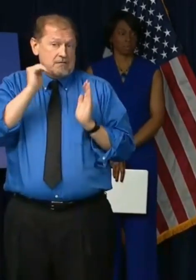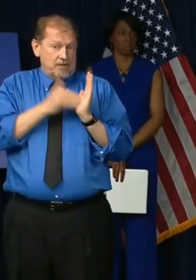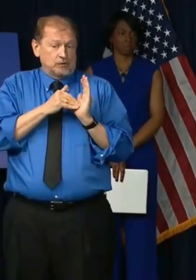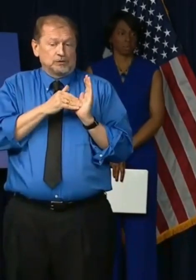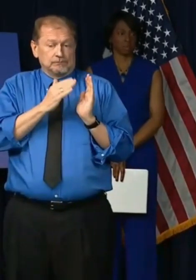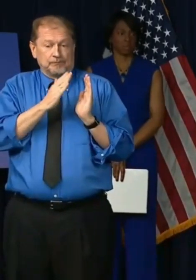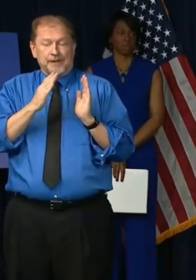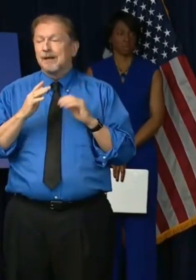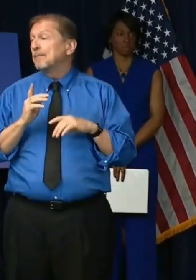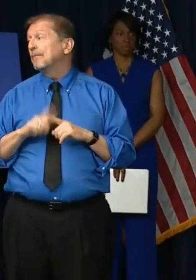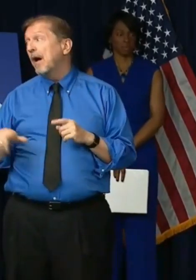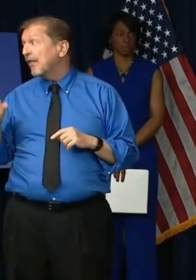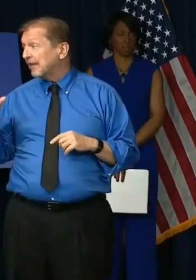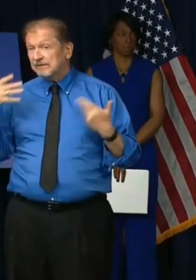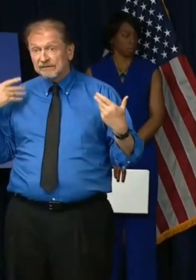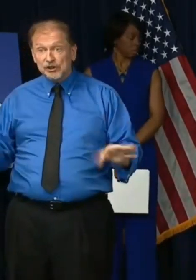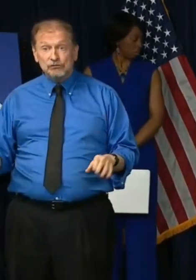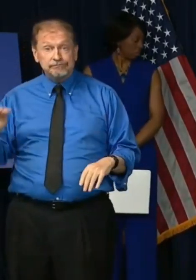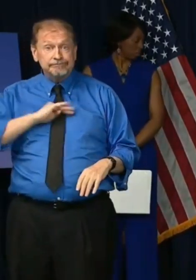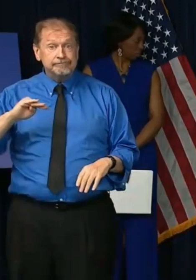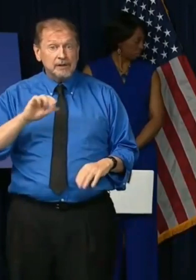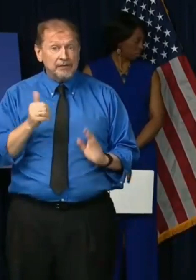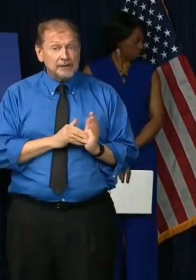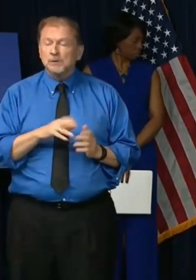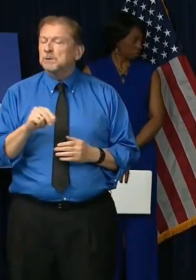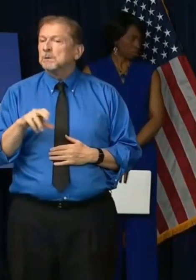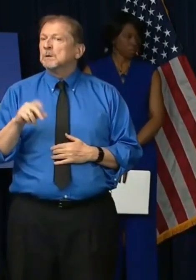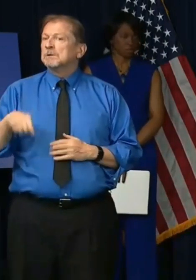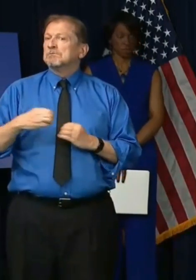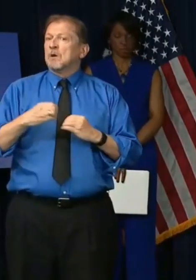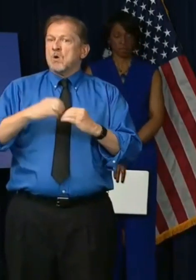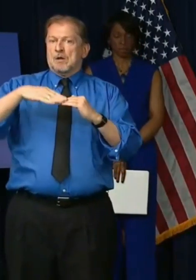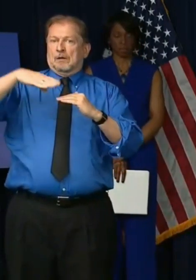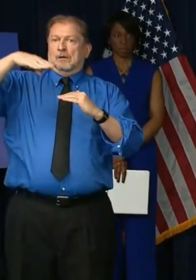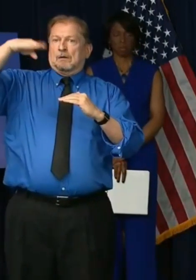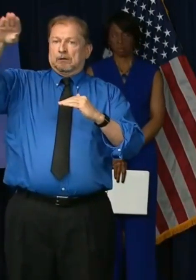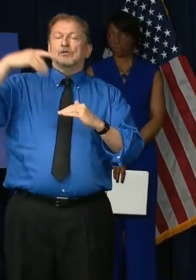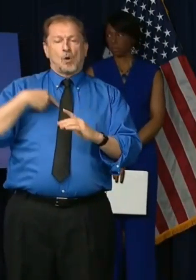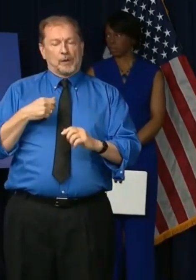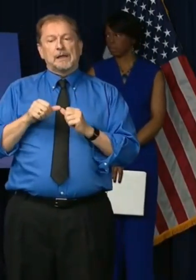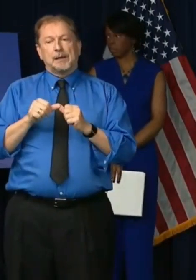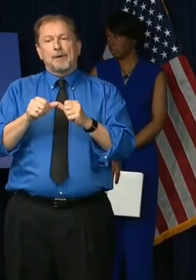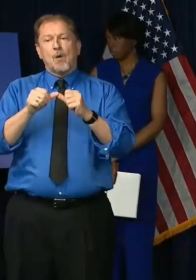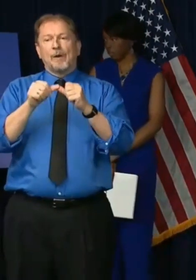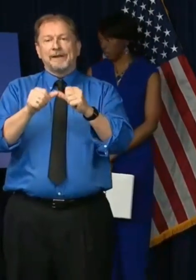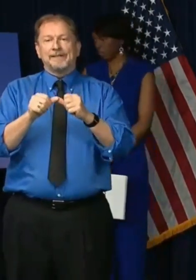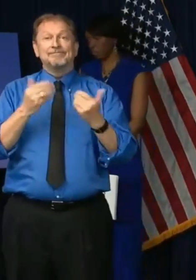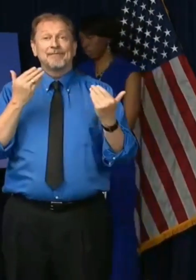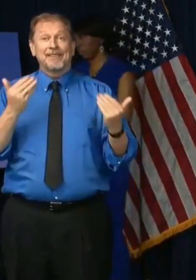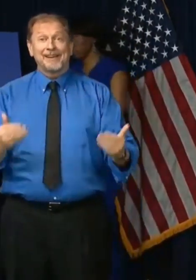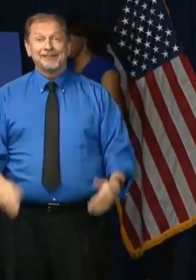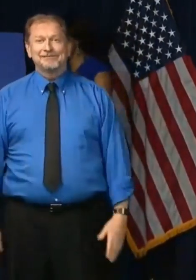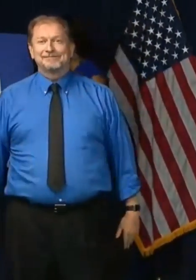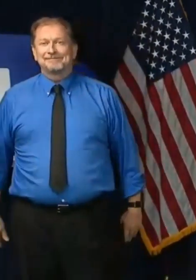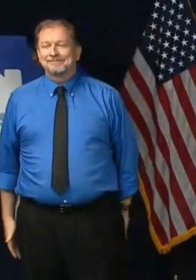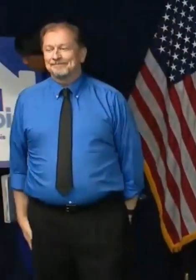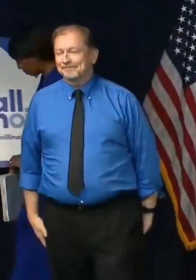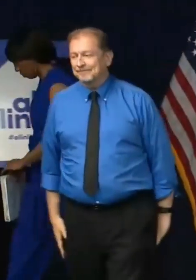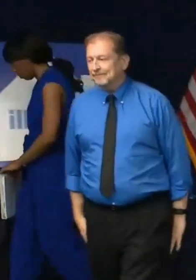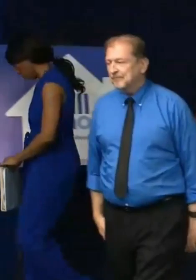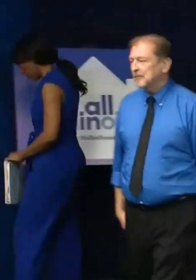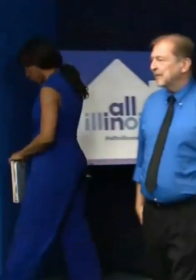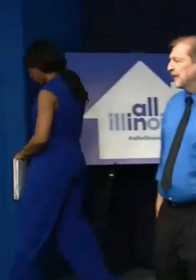this isn't enough. And so the idea here is we've got to keep going, and we will. Thank you, everyone.